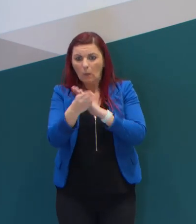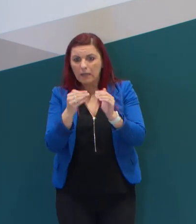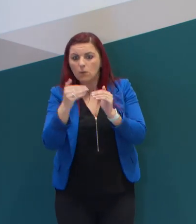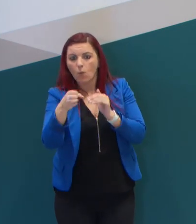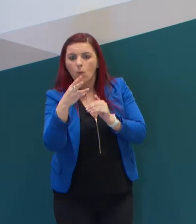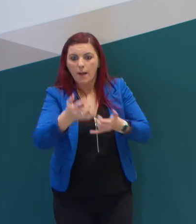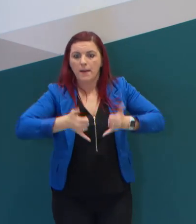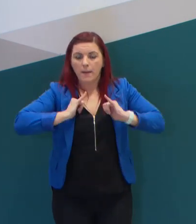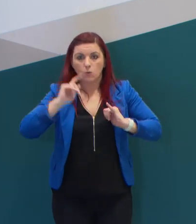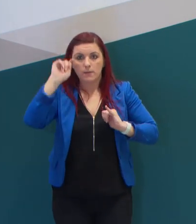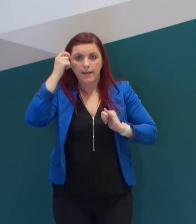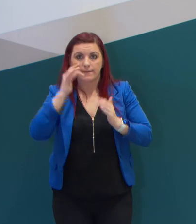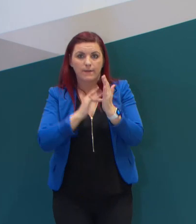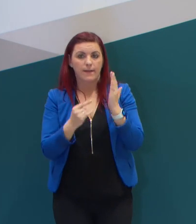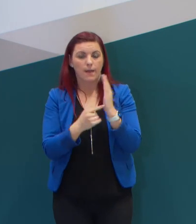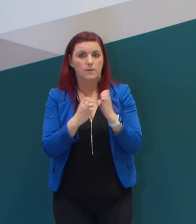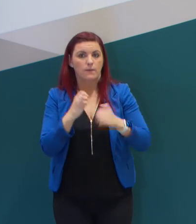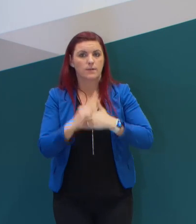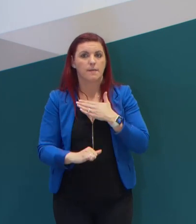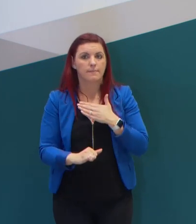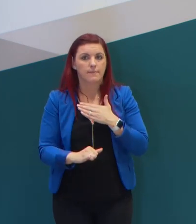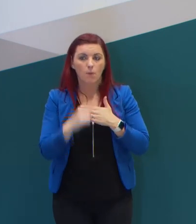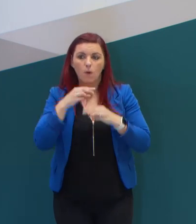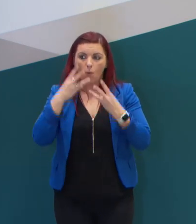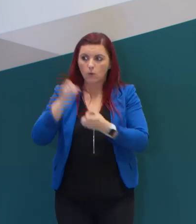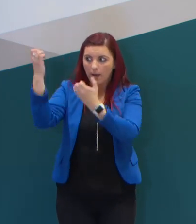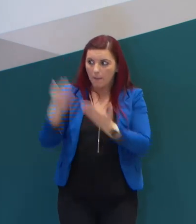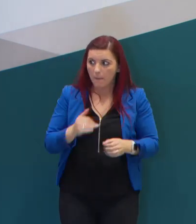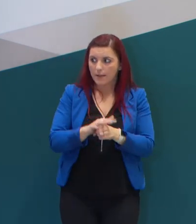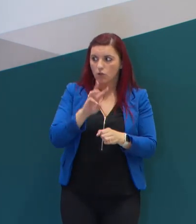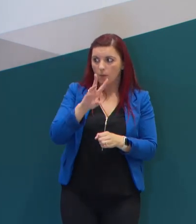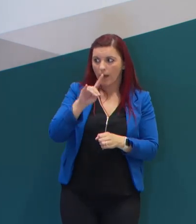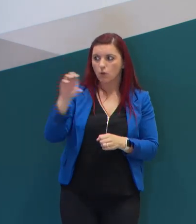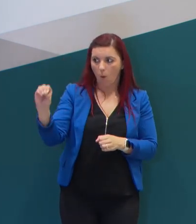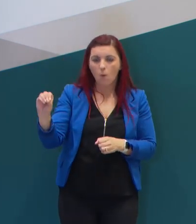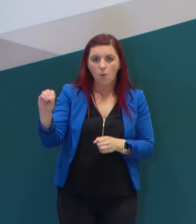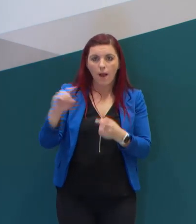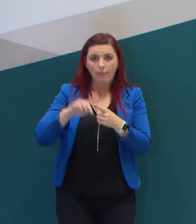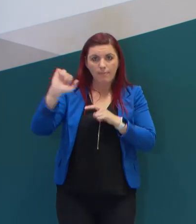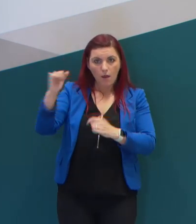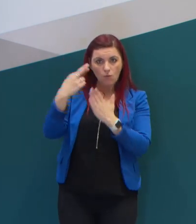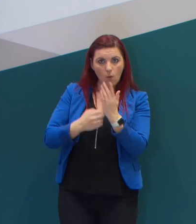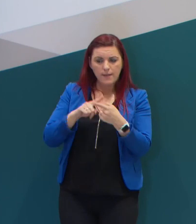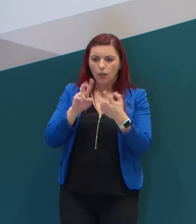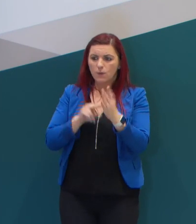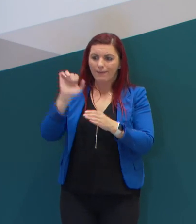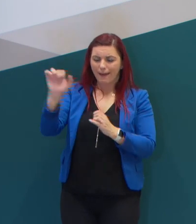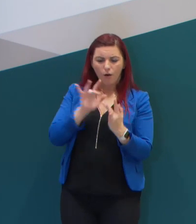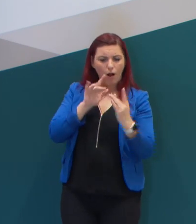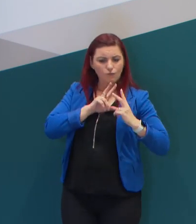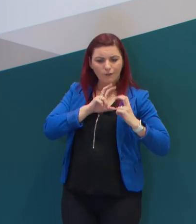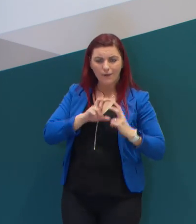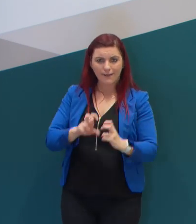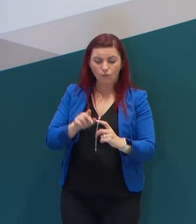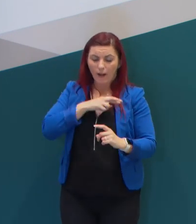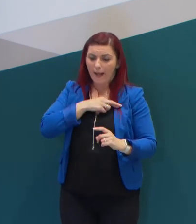WHO has recommended using this case definition to test as many people as we can and to contact trace in respect of as many people